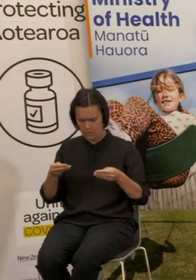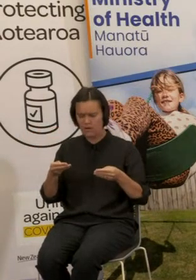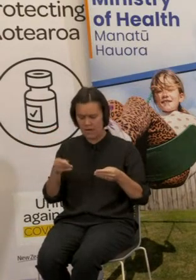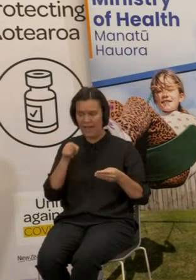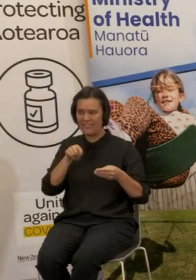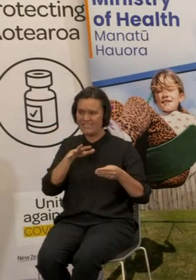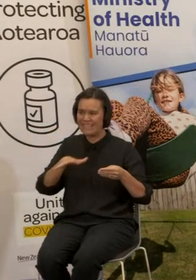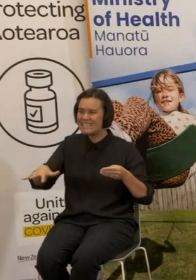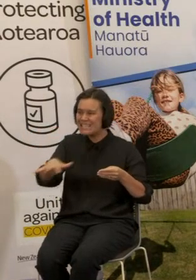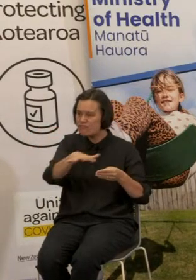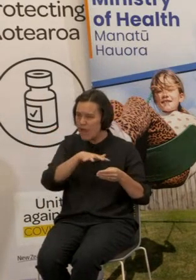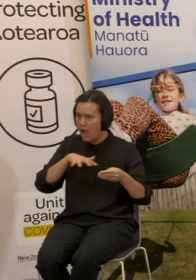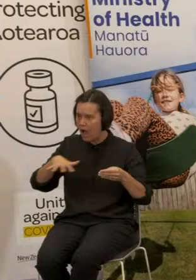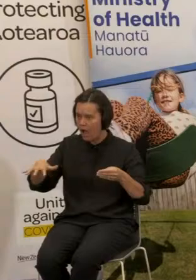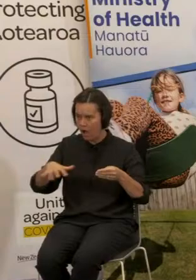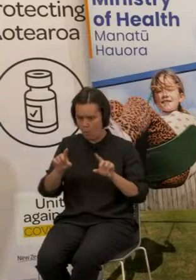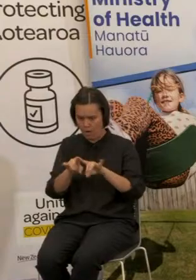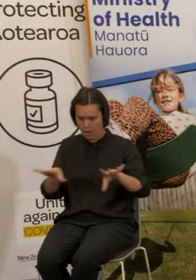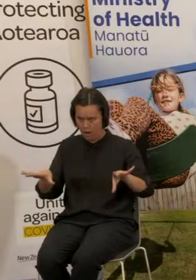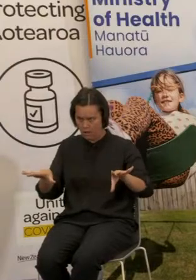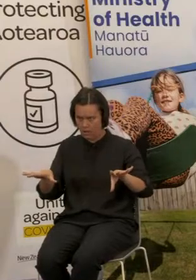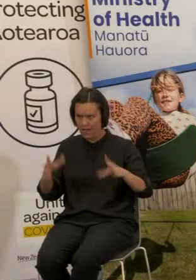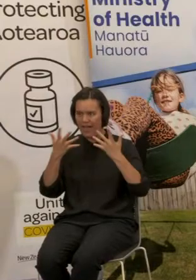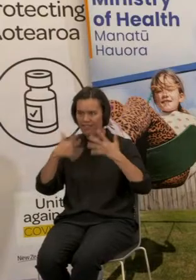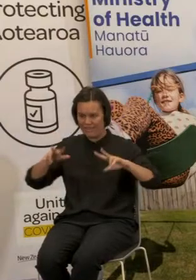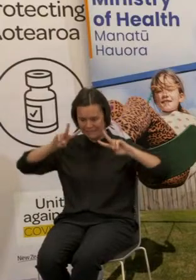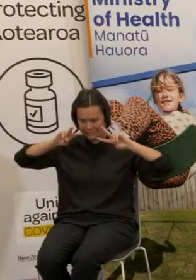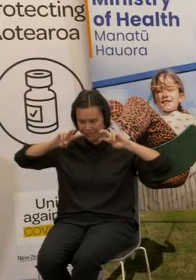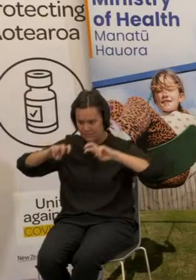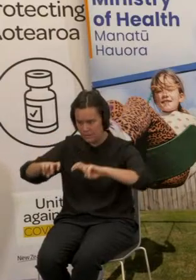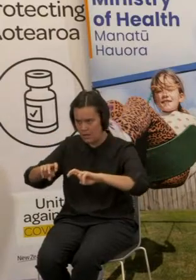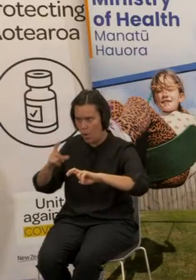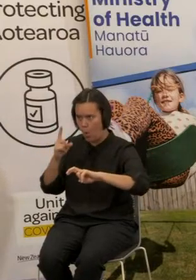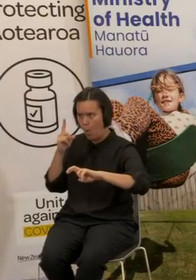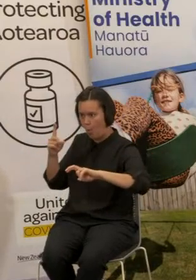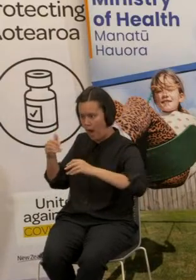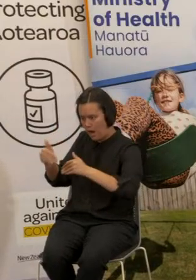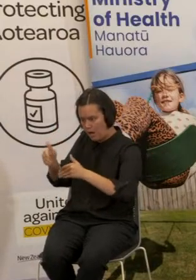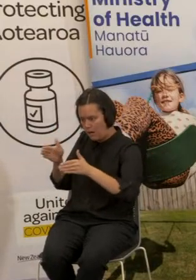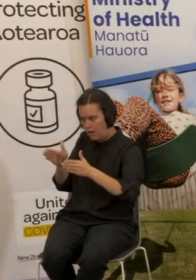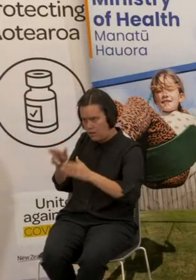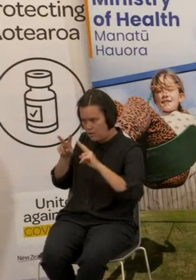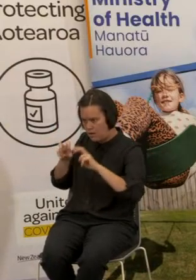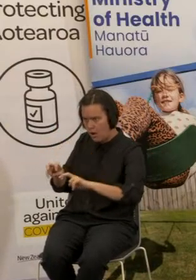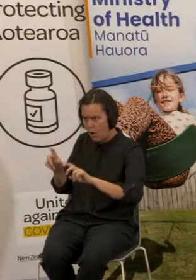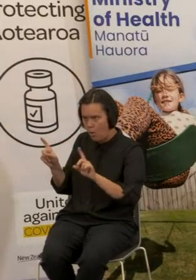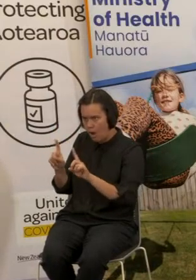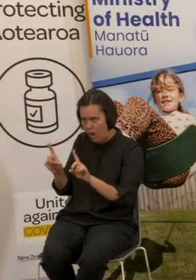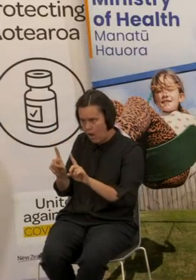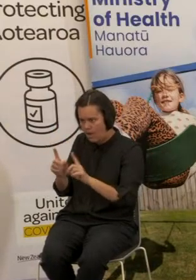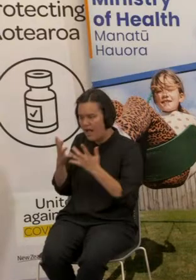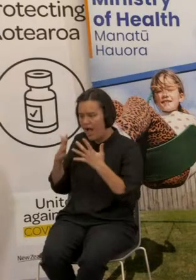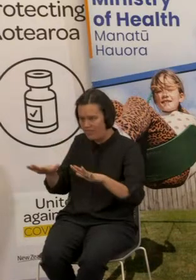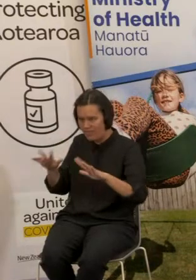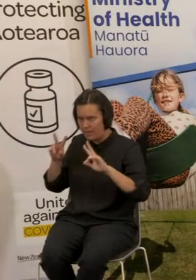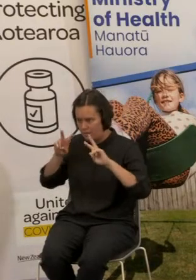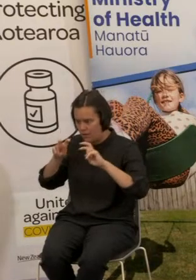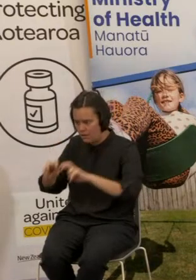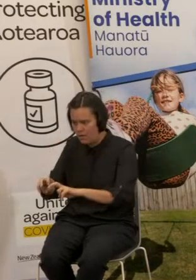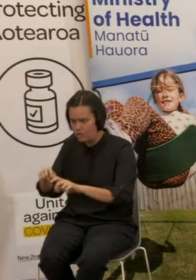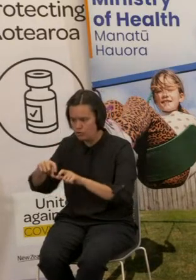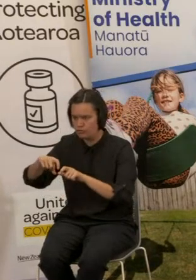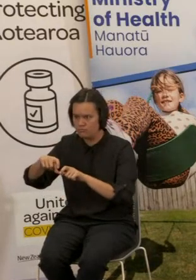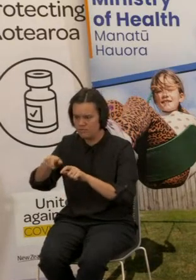a suburb and street level, and in the case of the hauora, they can see that individuals who haven't